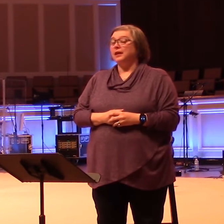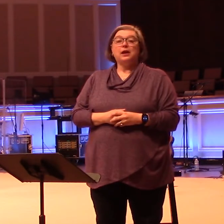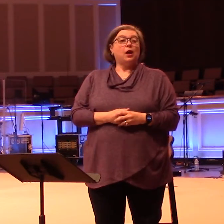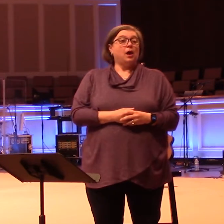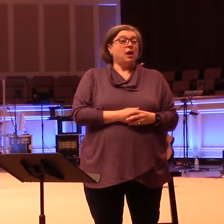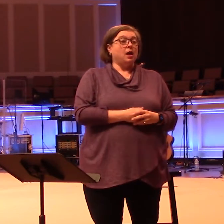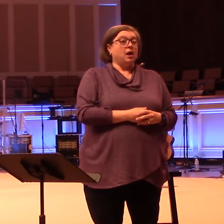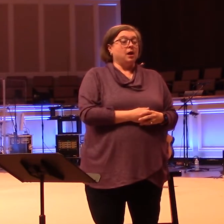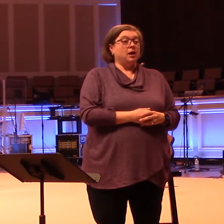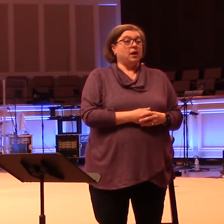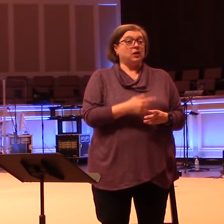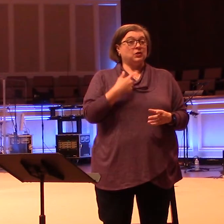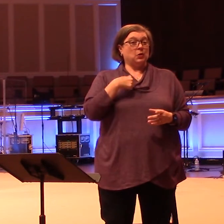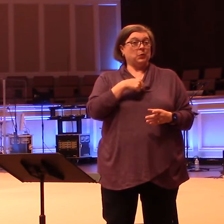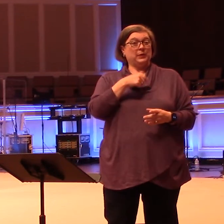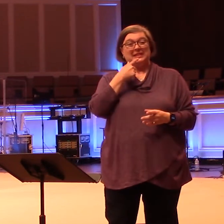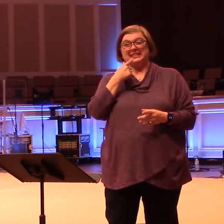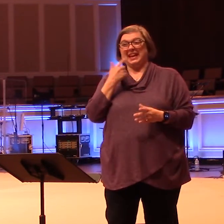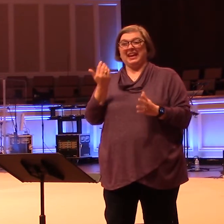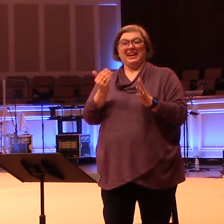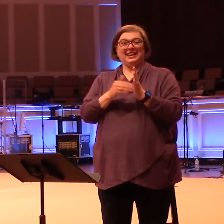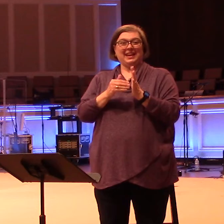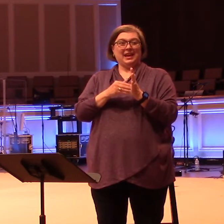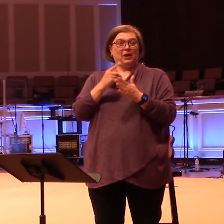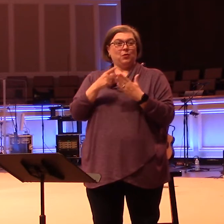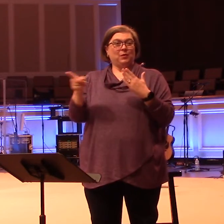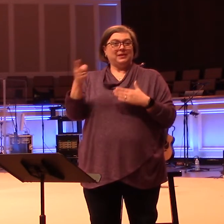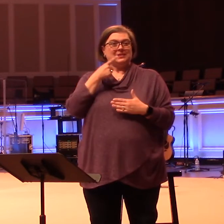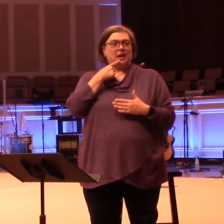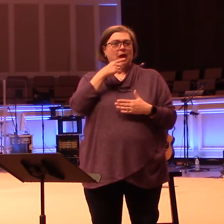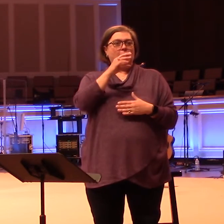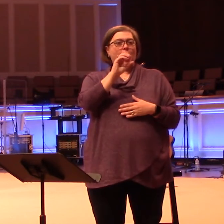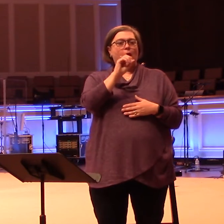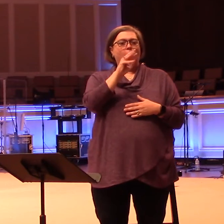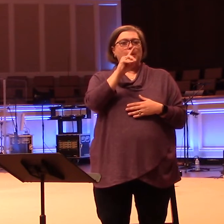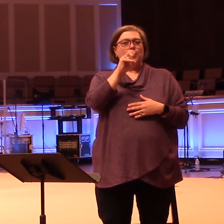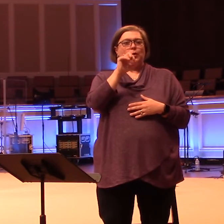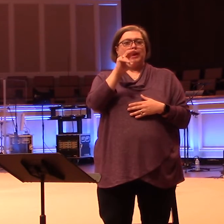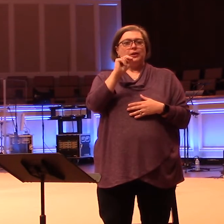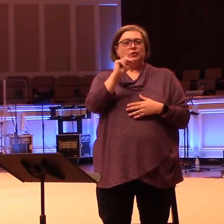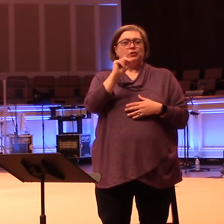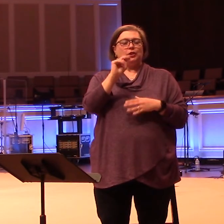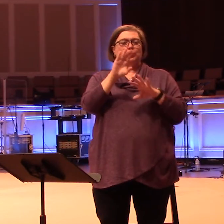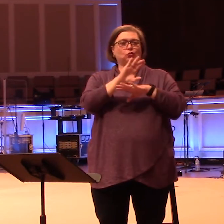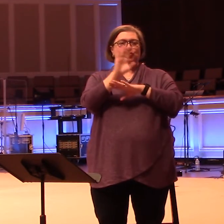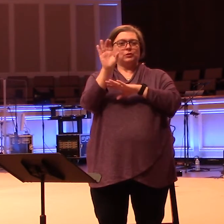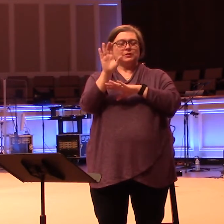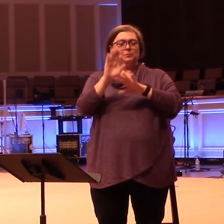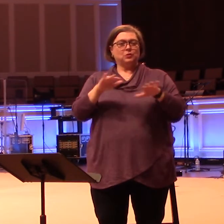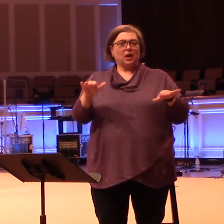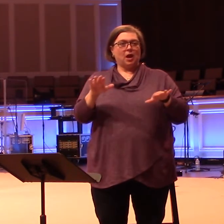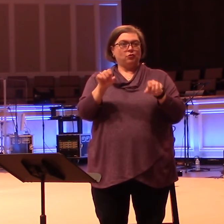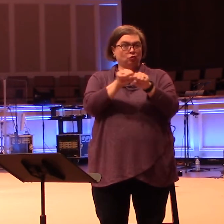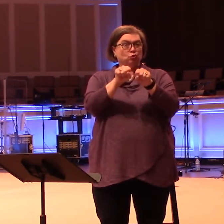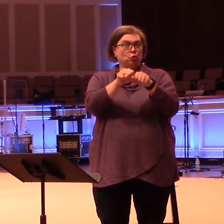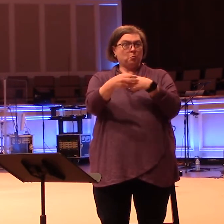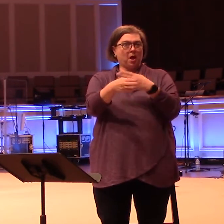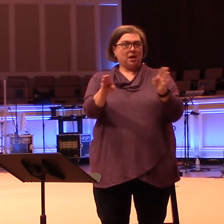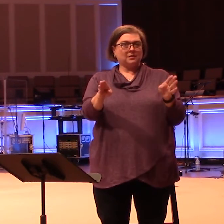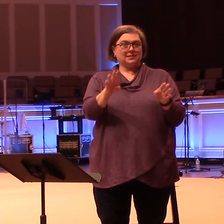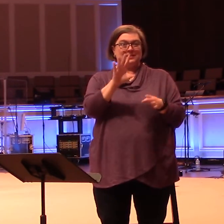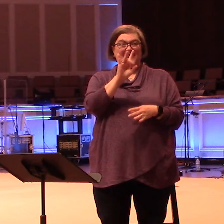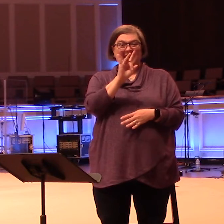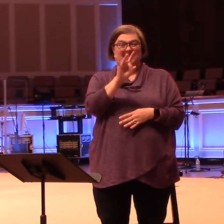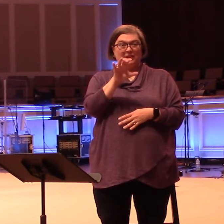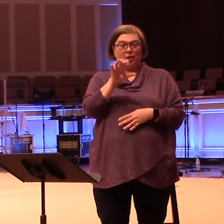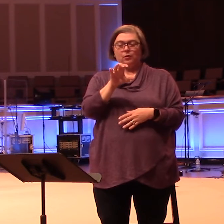Just to repeat a little bit what Dr. Hankins said about Operation Christmas Child, the 1,900 boxes, and Miss Carolyn said, make